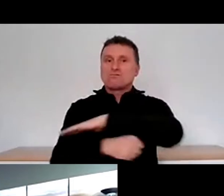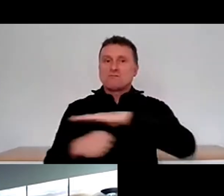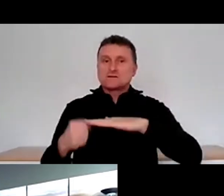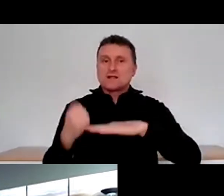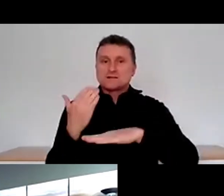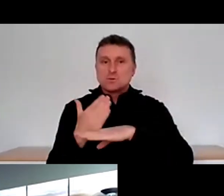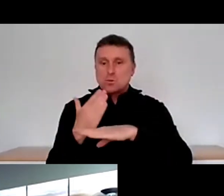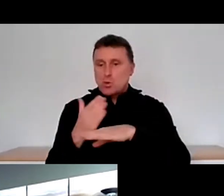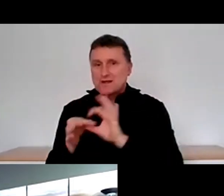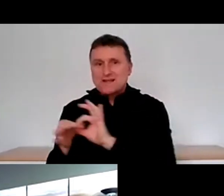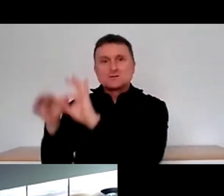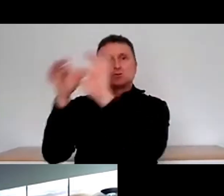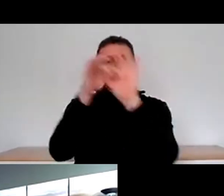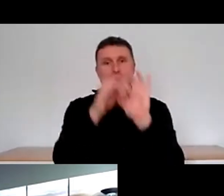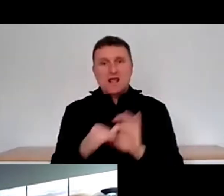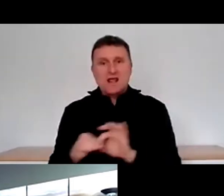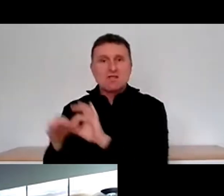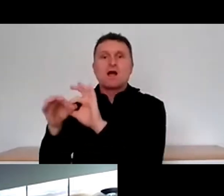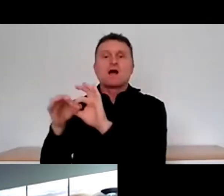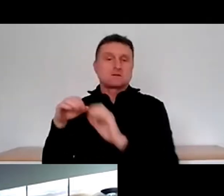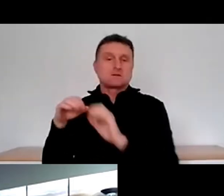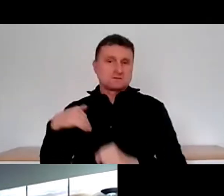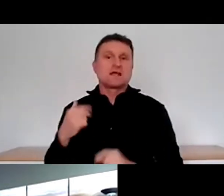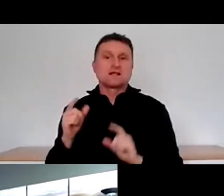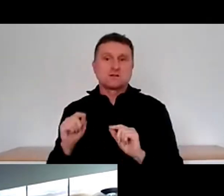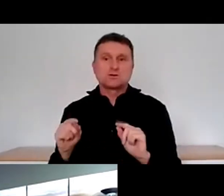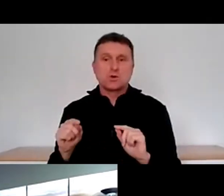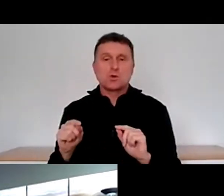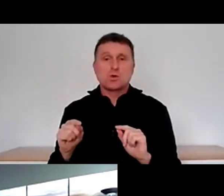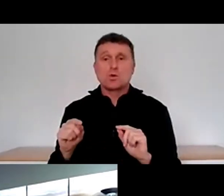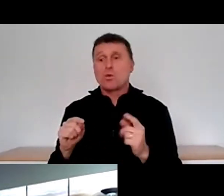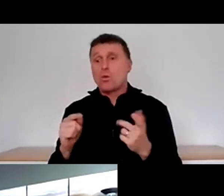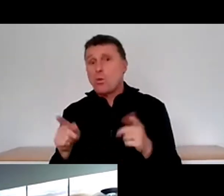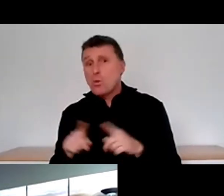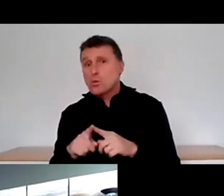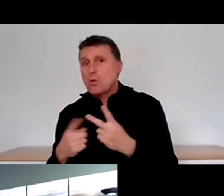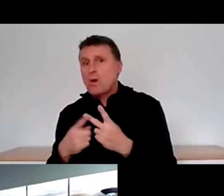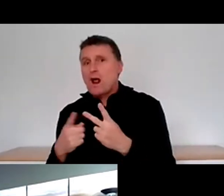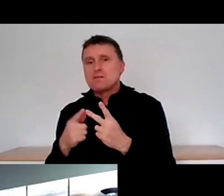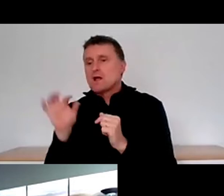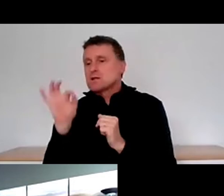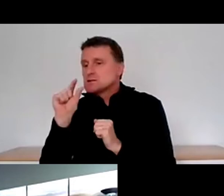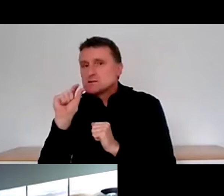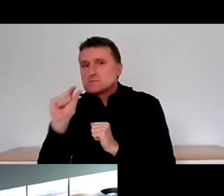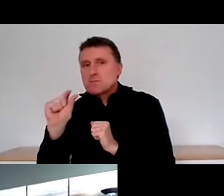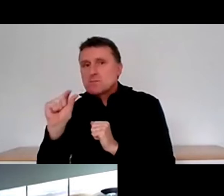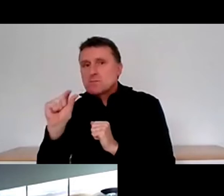like maturity improvement frameworks, where we get people working together to say, how do we bring everyone